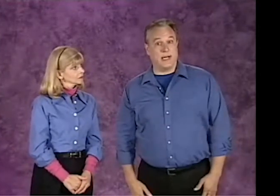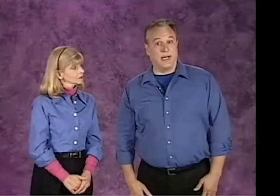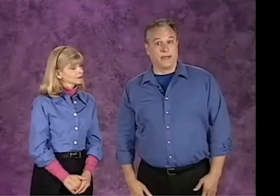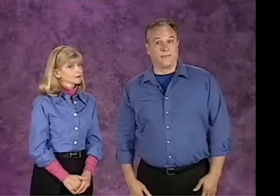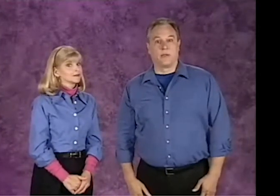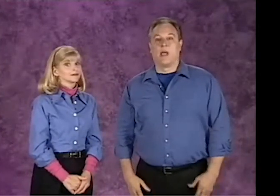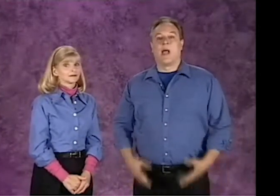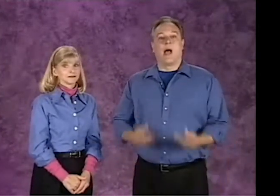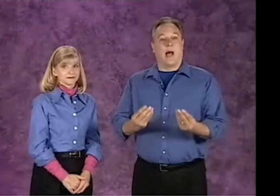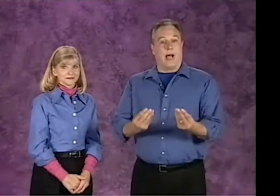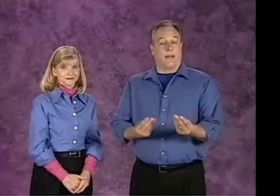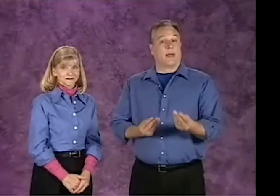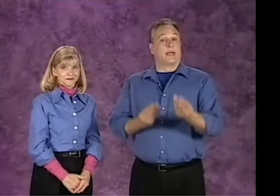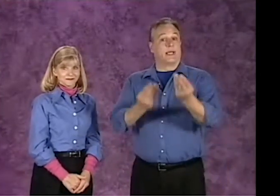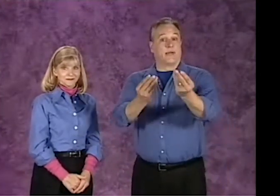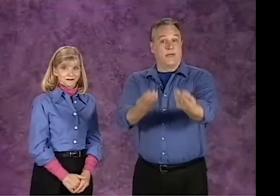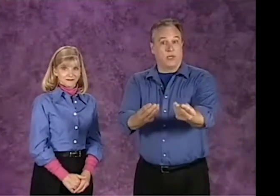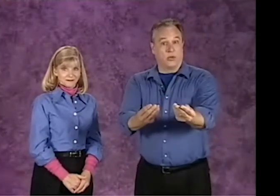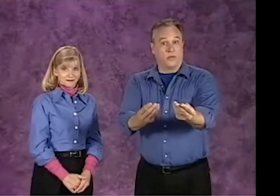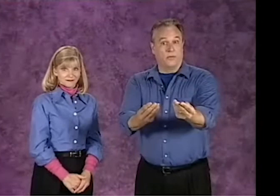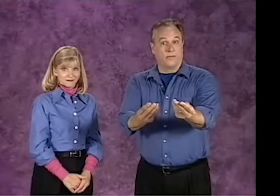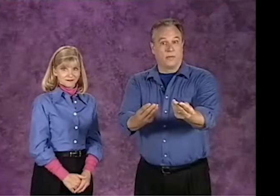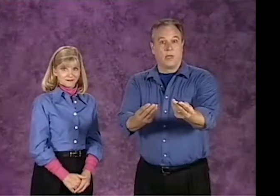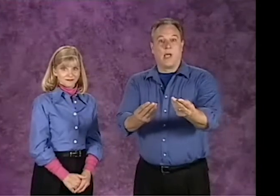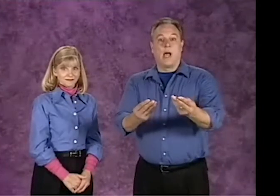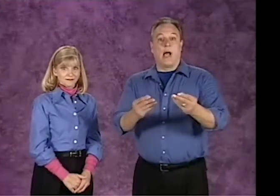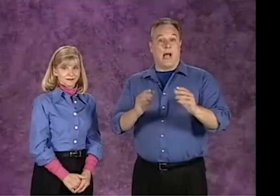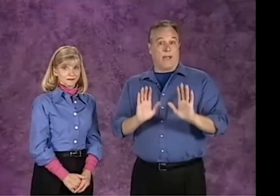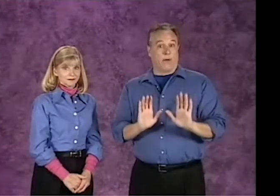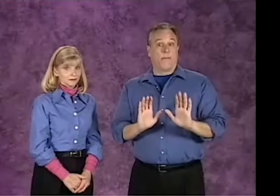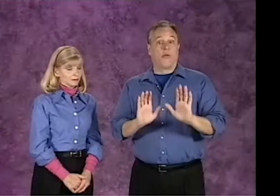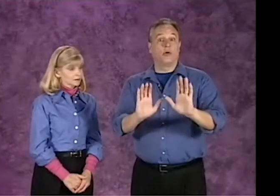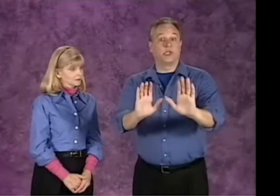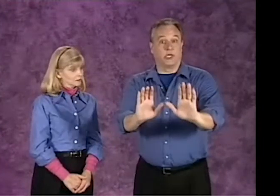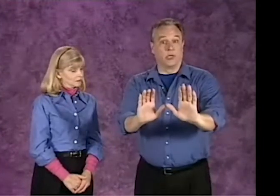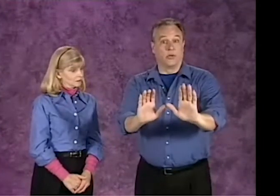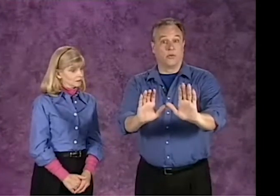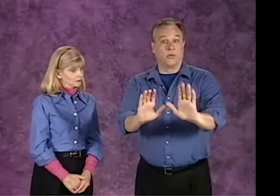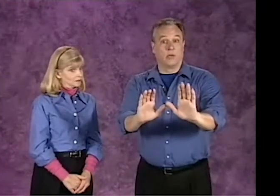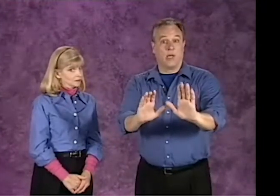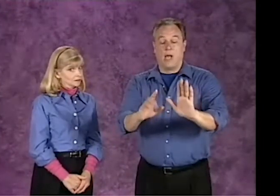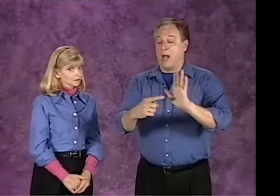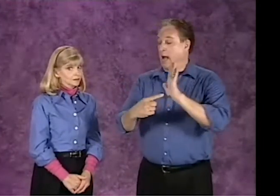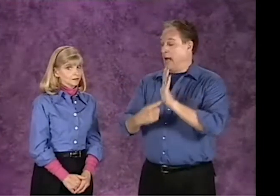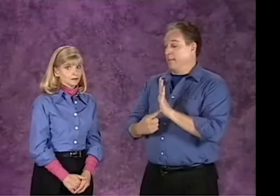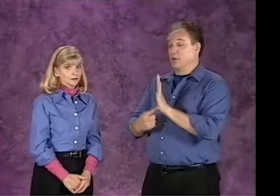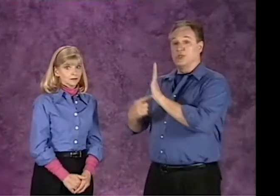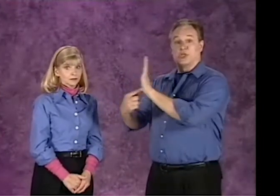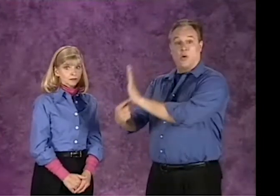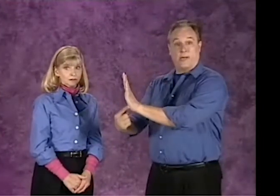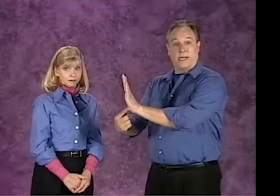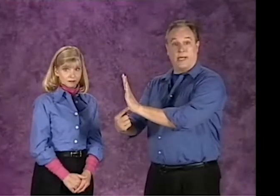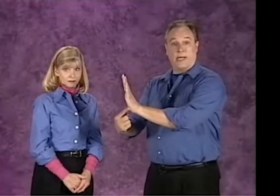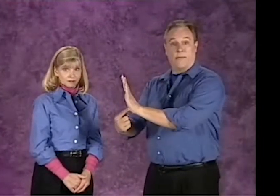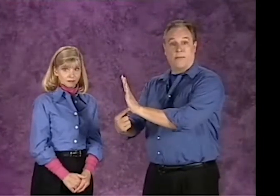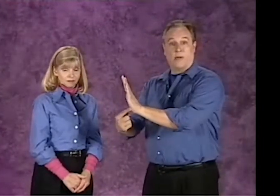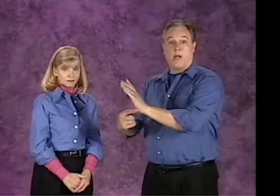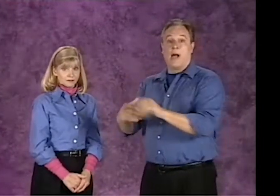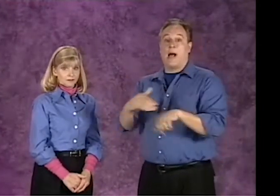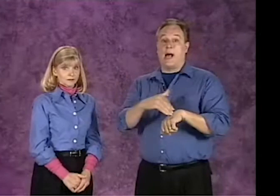sign. I'm giving you, I'm pushing you, I'm showing him,